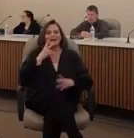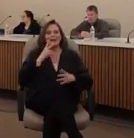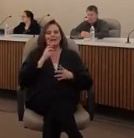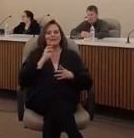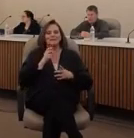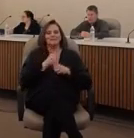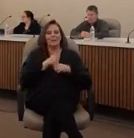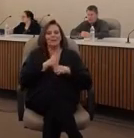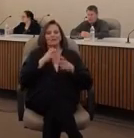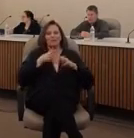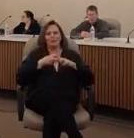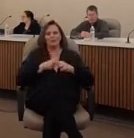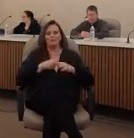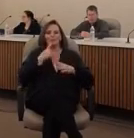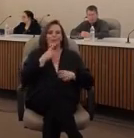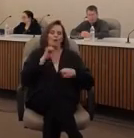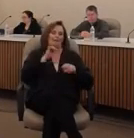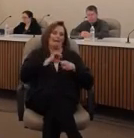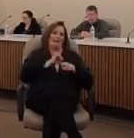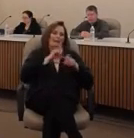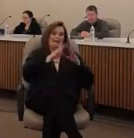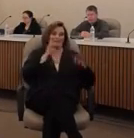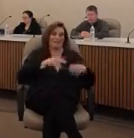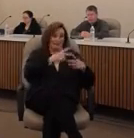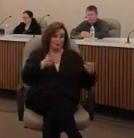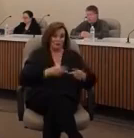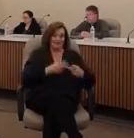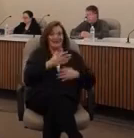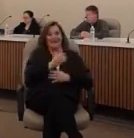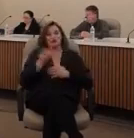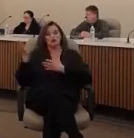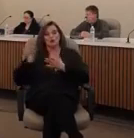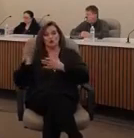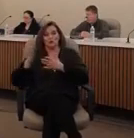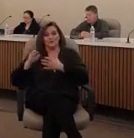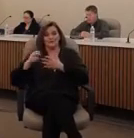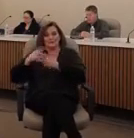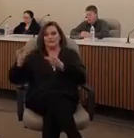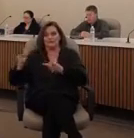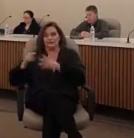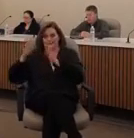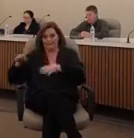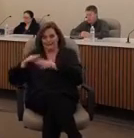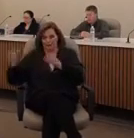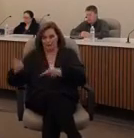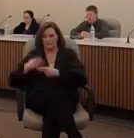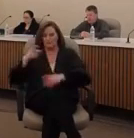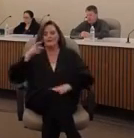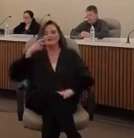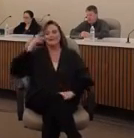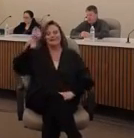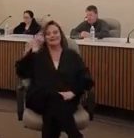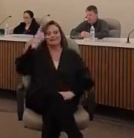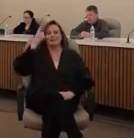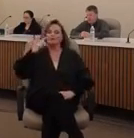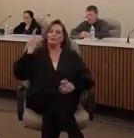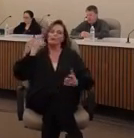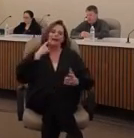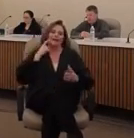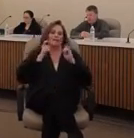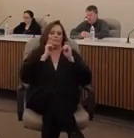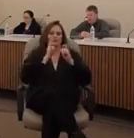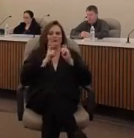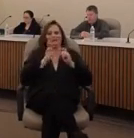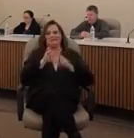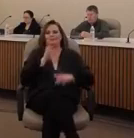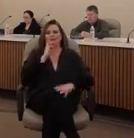gas stations and service stations, because of the nature of them. They have to do a lot of mitigation after